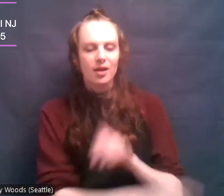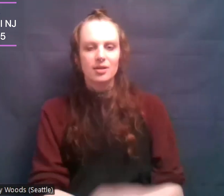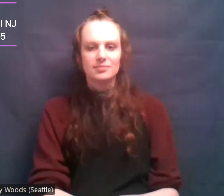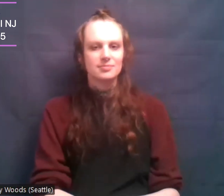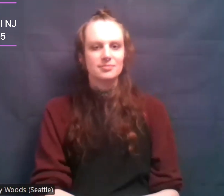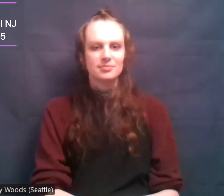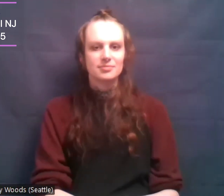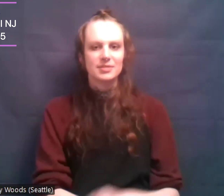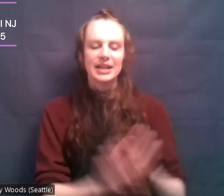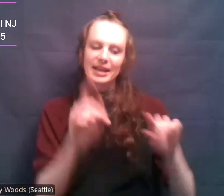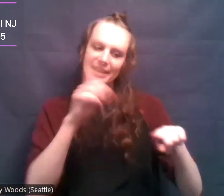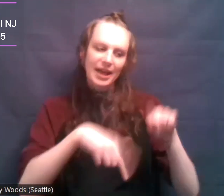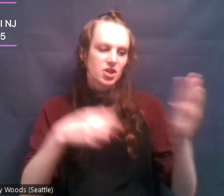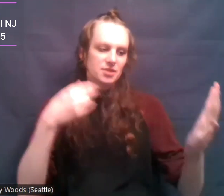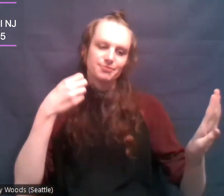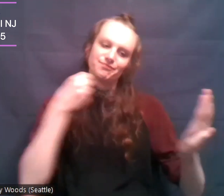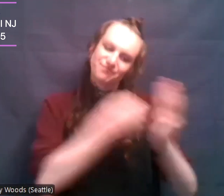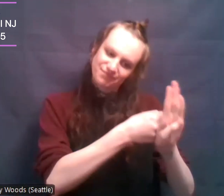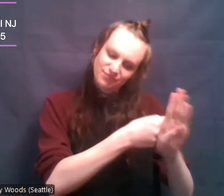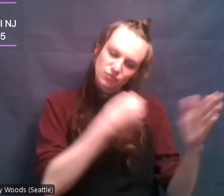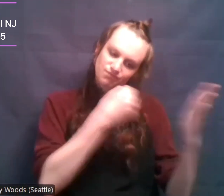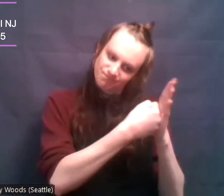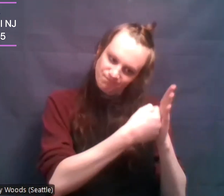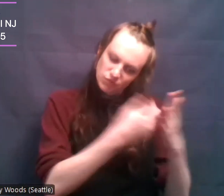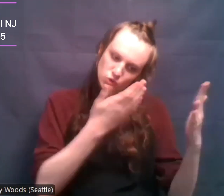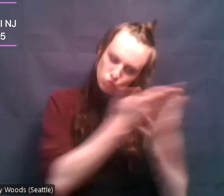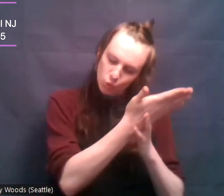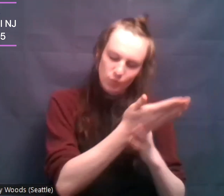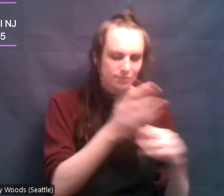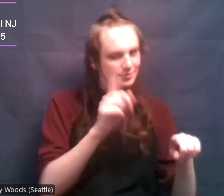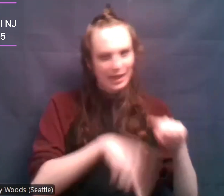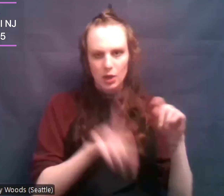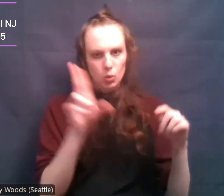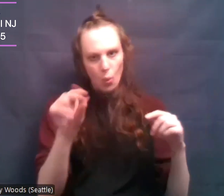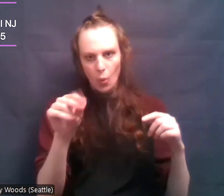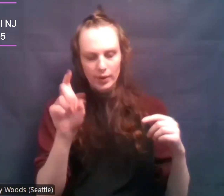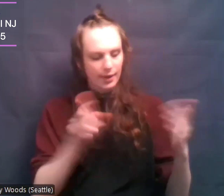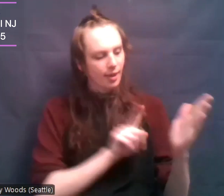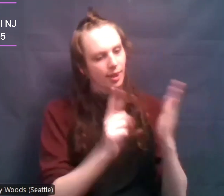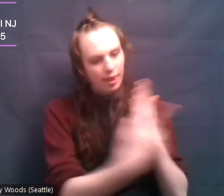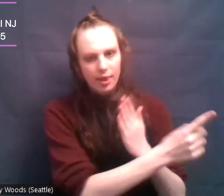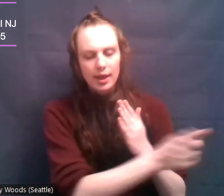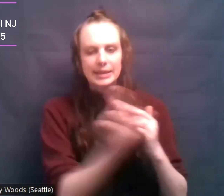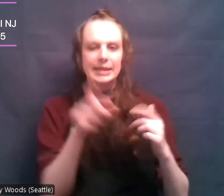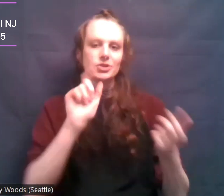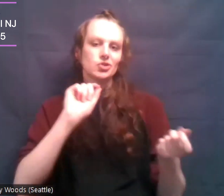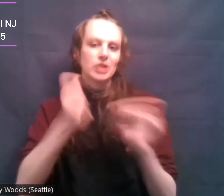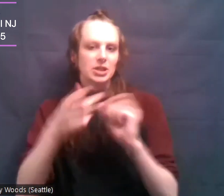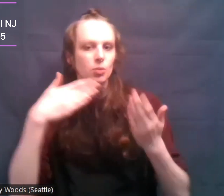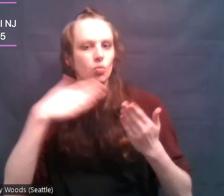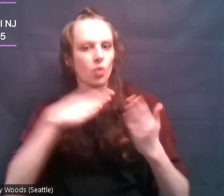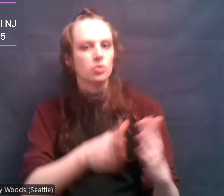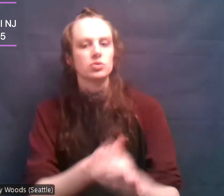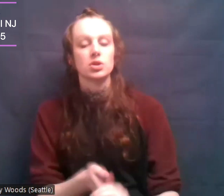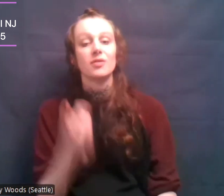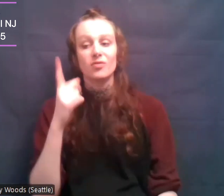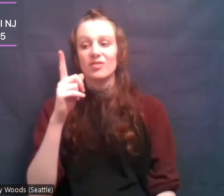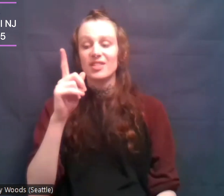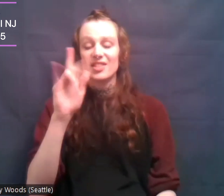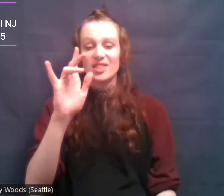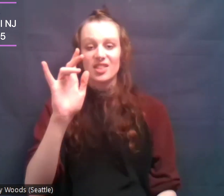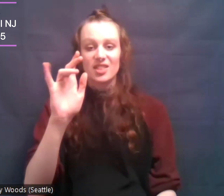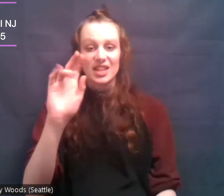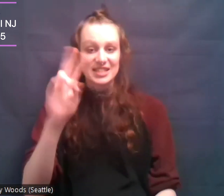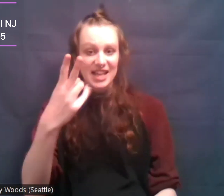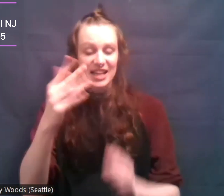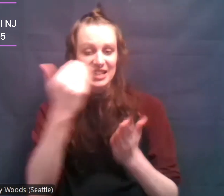you know, there is no like solving a problem just by doing the same thing. And that's what the second step is all about for me. The same thing over and over